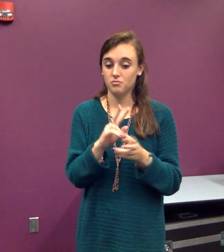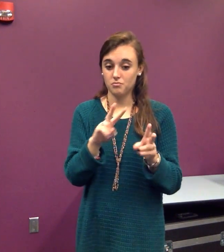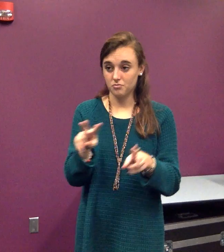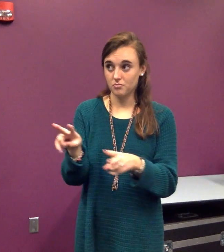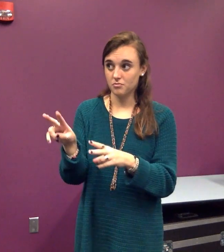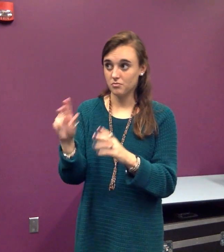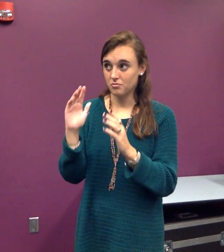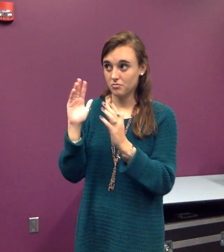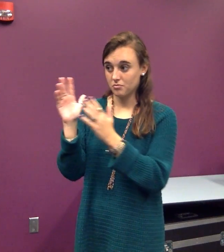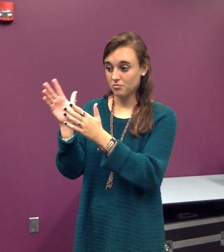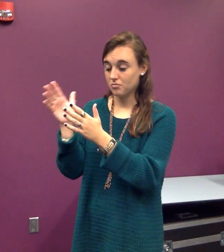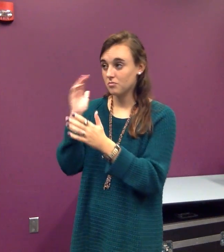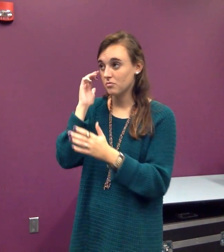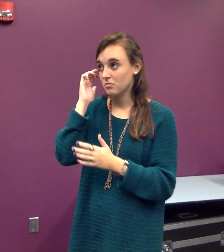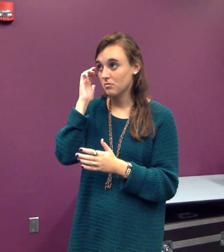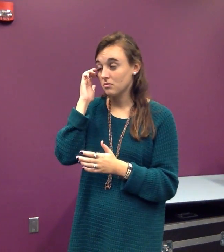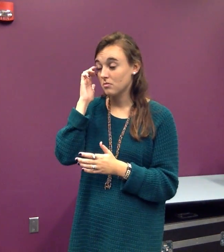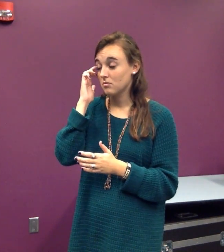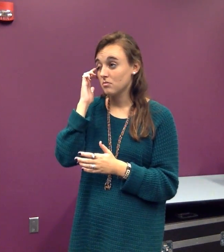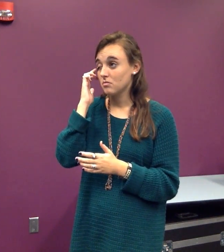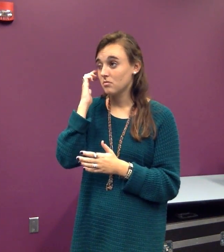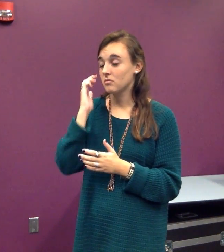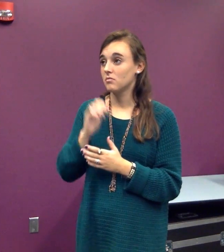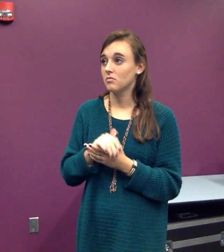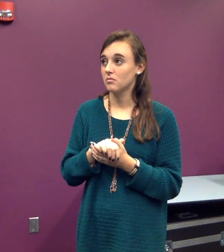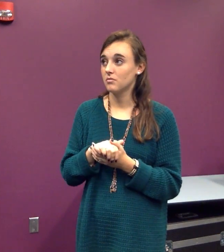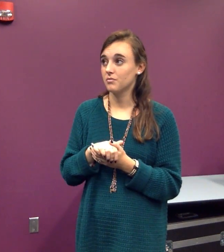depth, and that is by color.